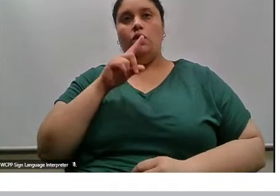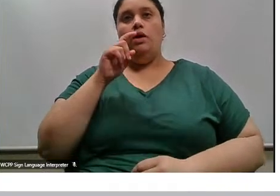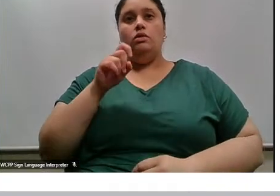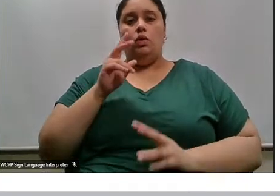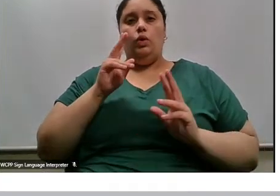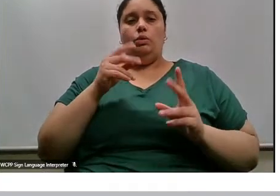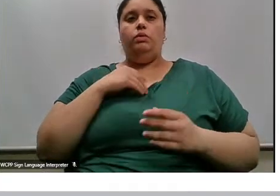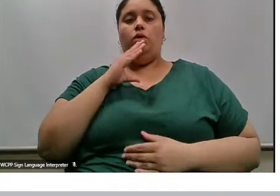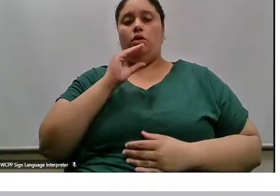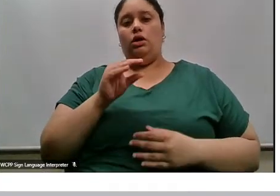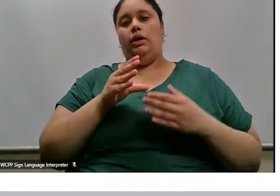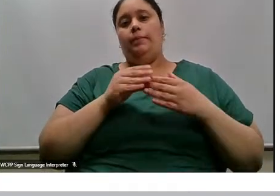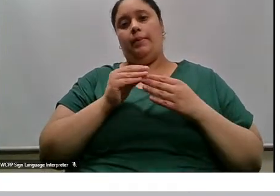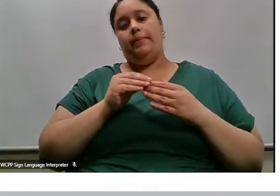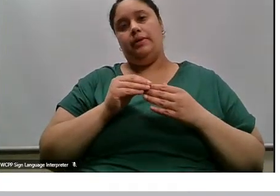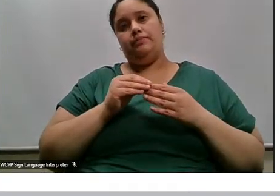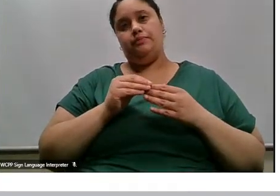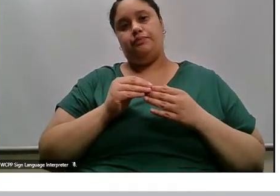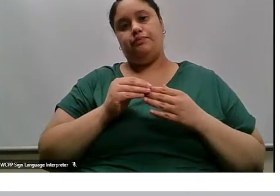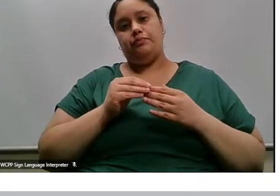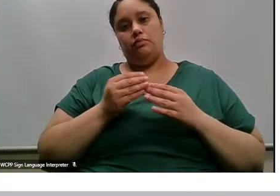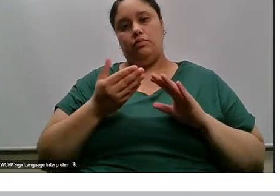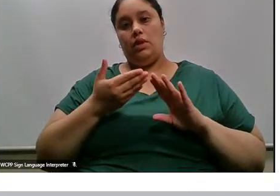ask as members of performance audit?